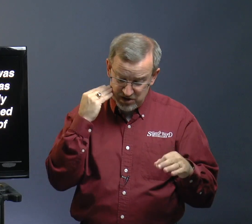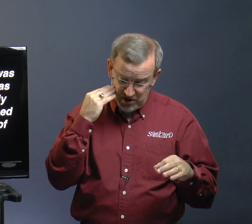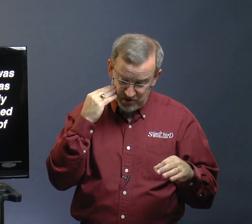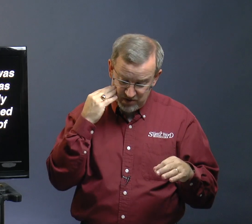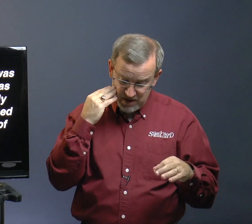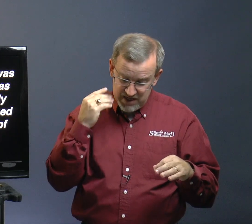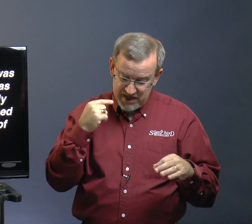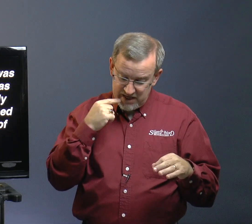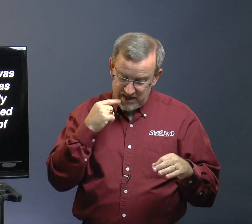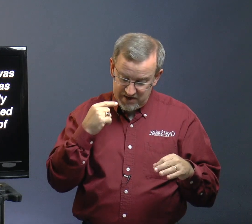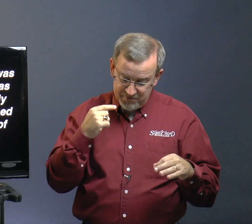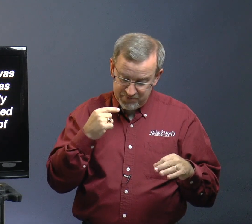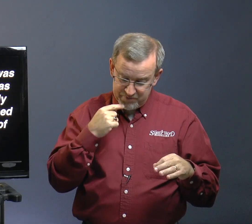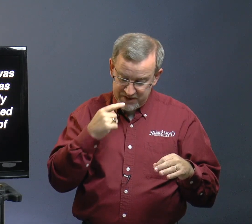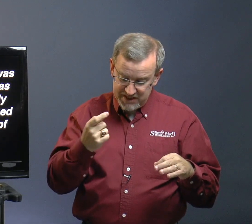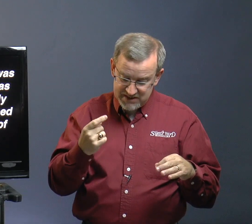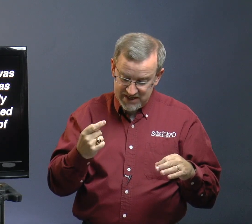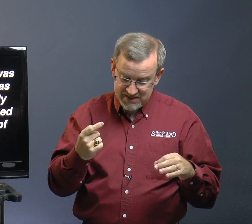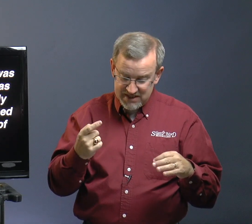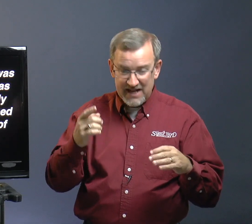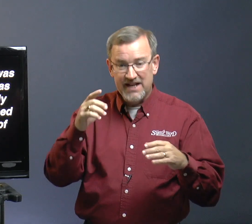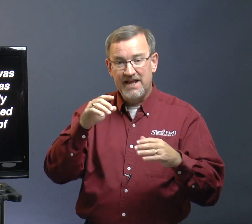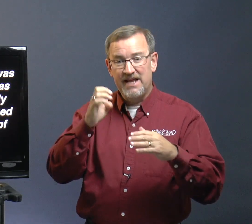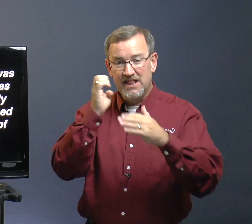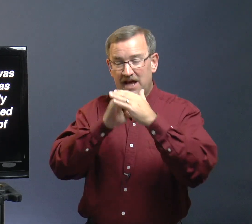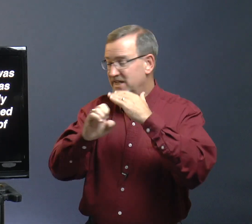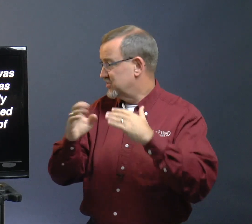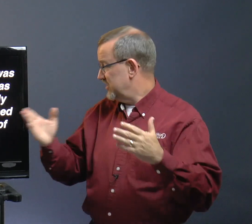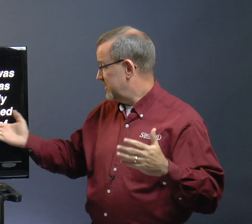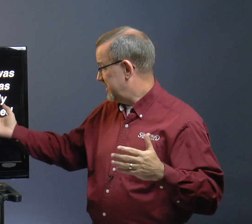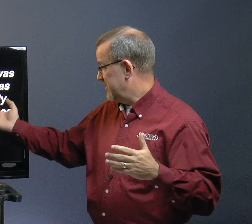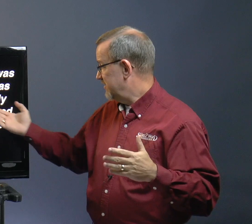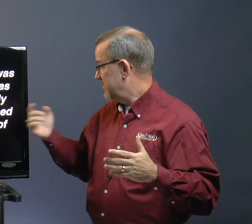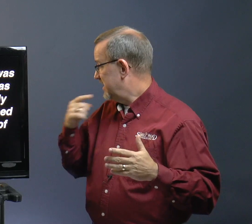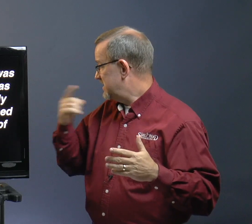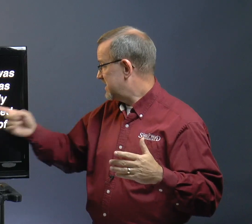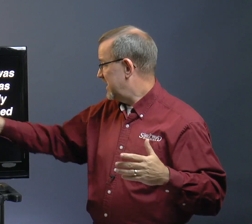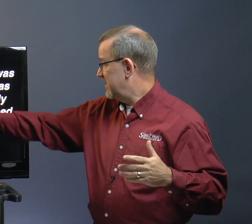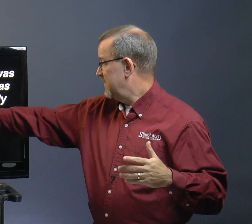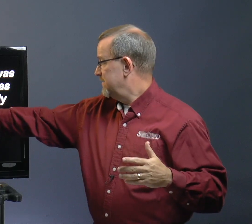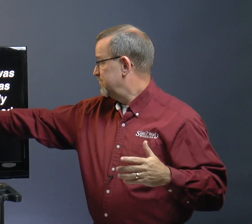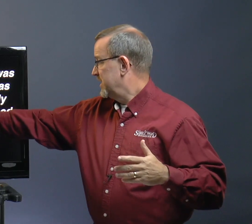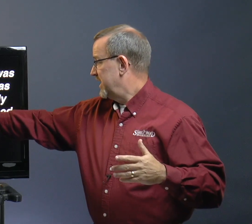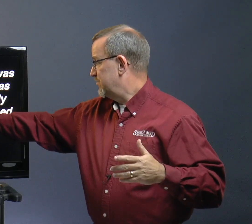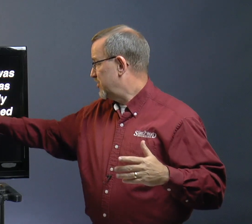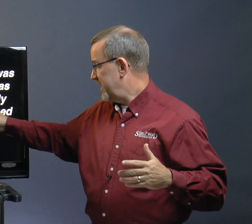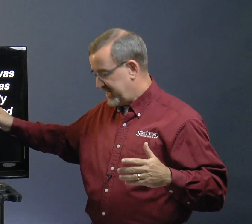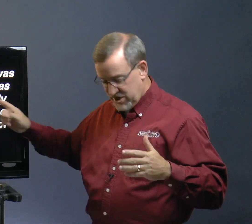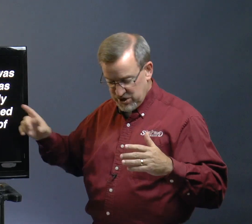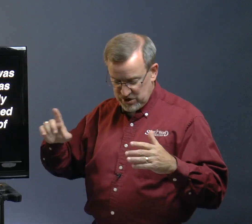know. But he said that Elijah here, he said, he prayed